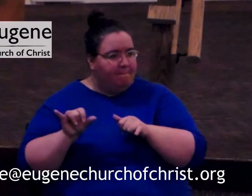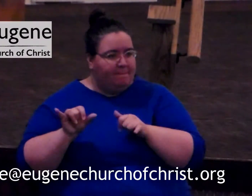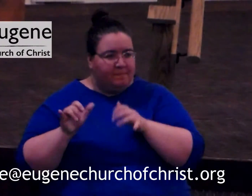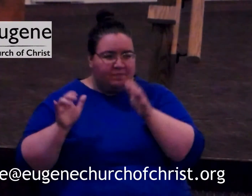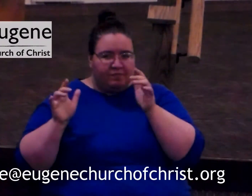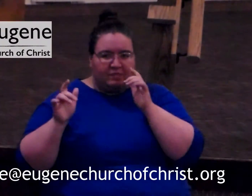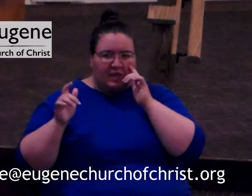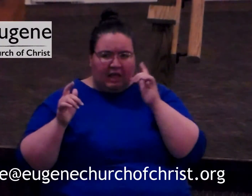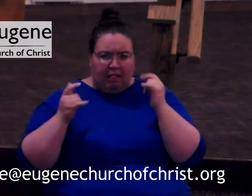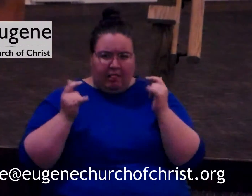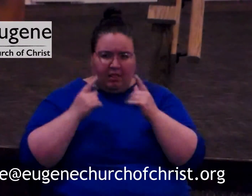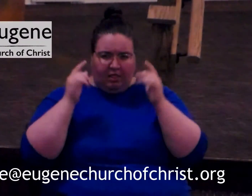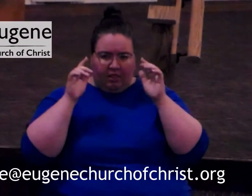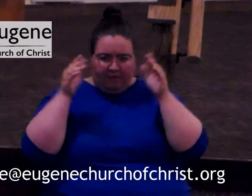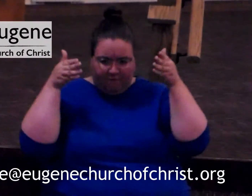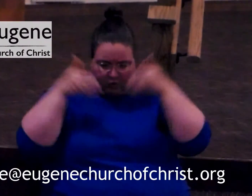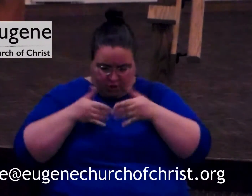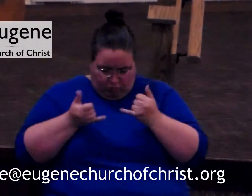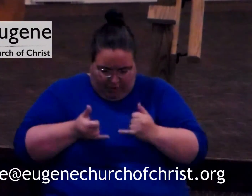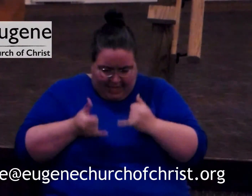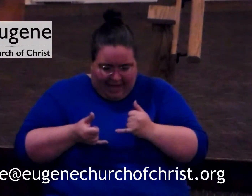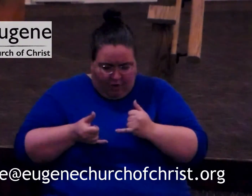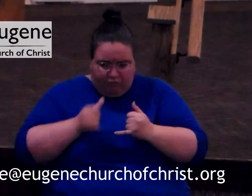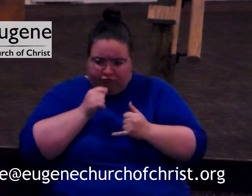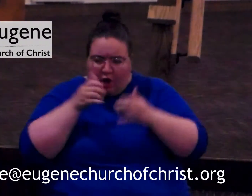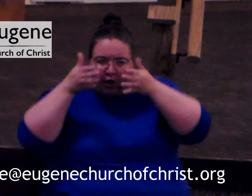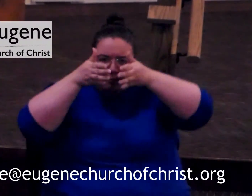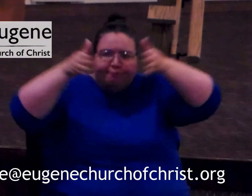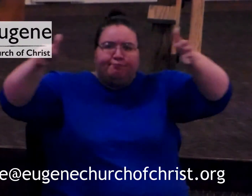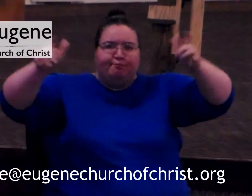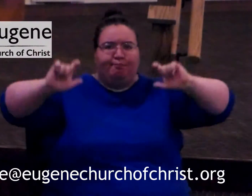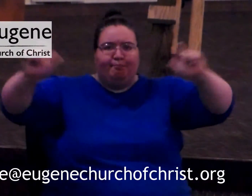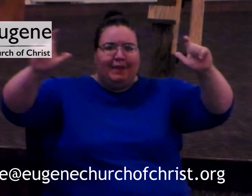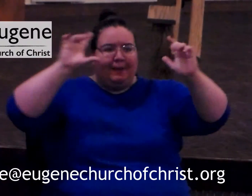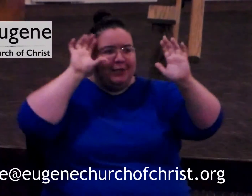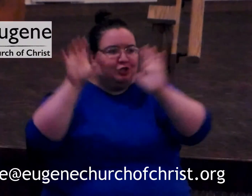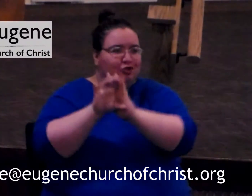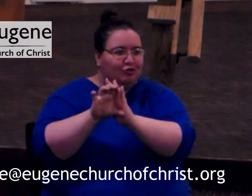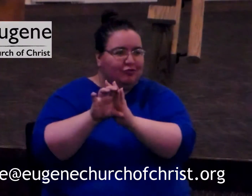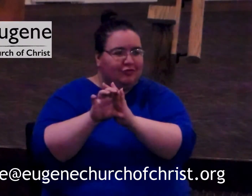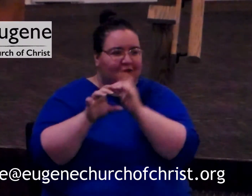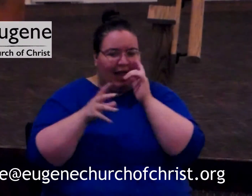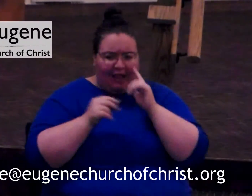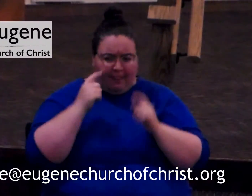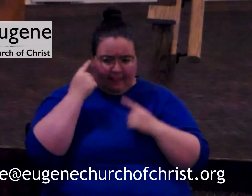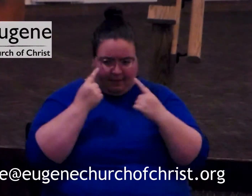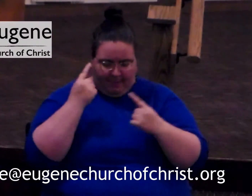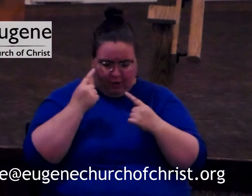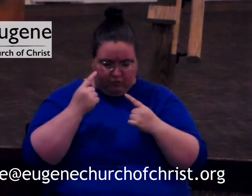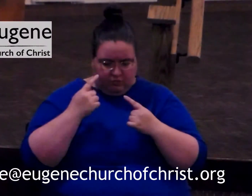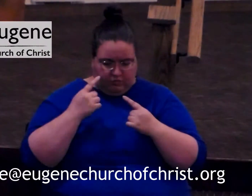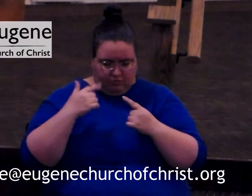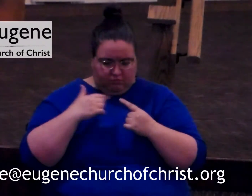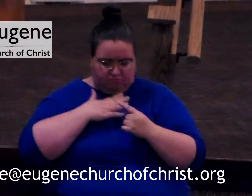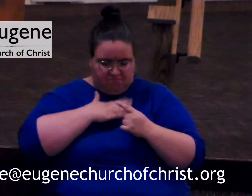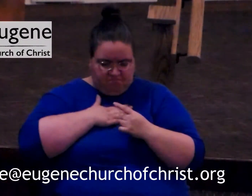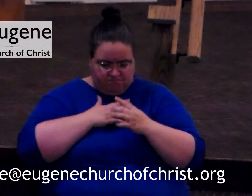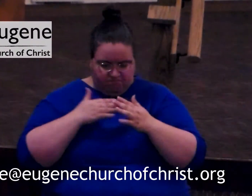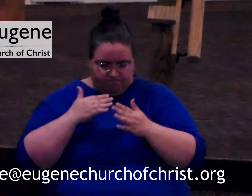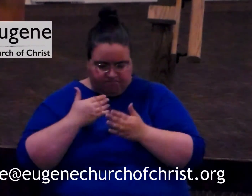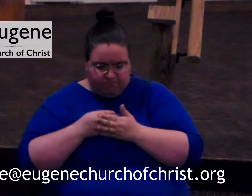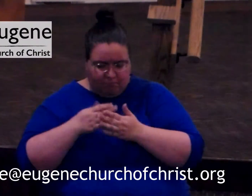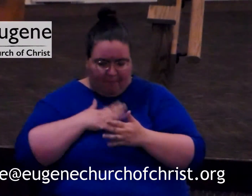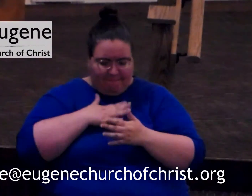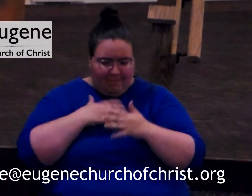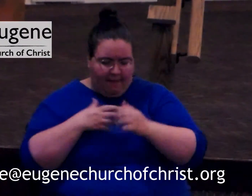greed. If you're in the adult class, we saw the same kind of story happen this morning in Acts, where people's power and money are threatened, and